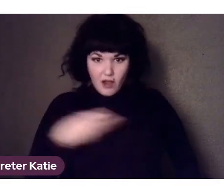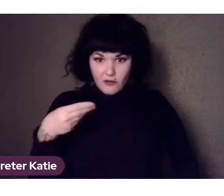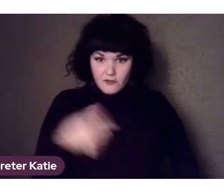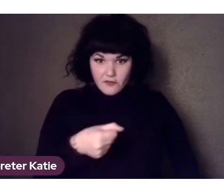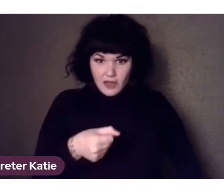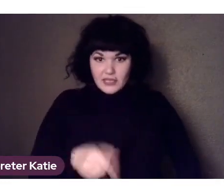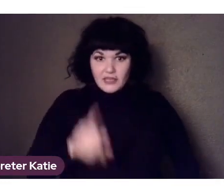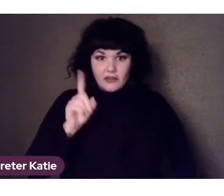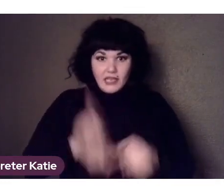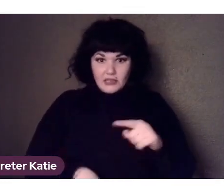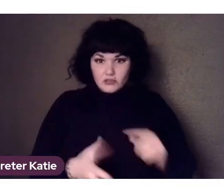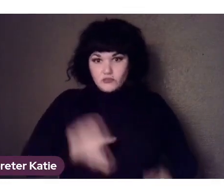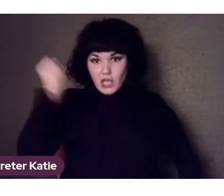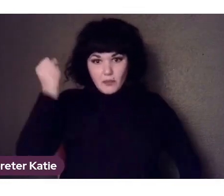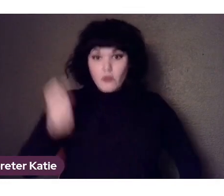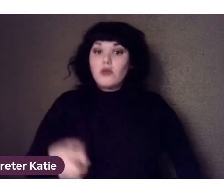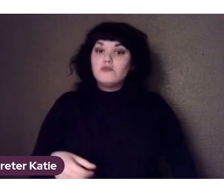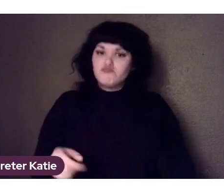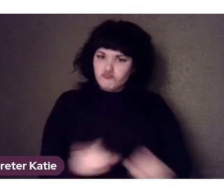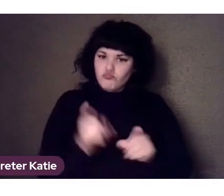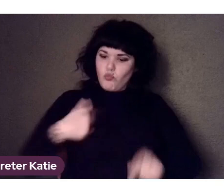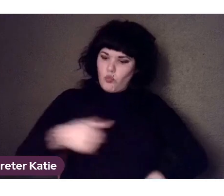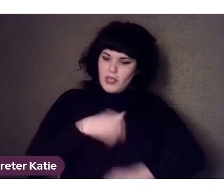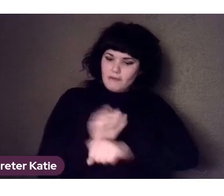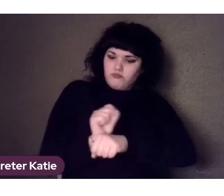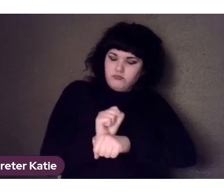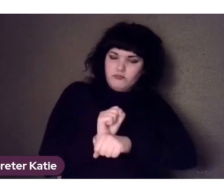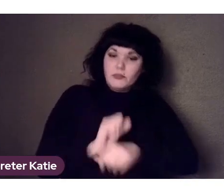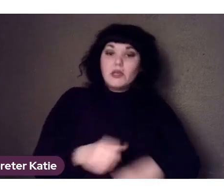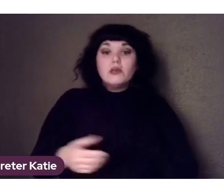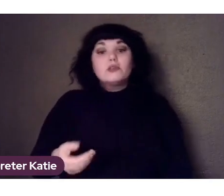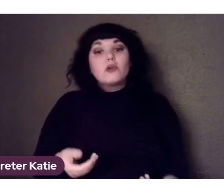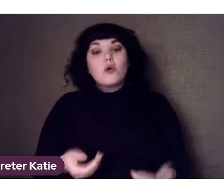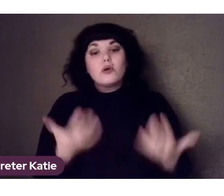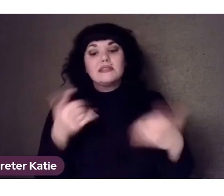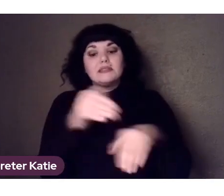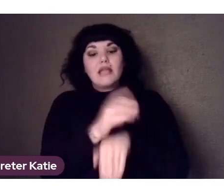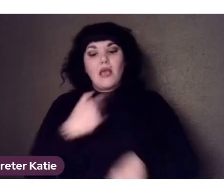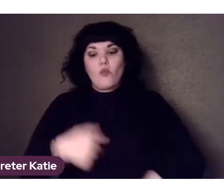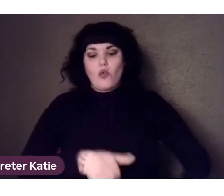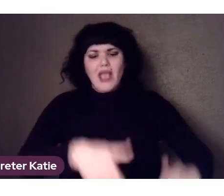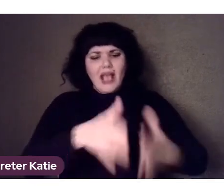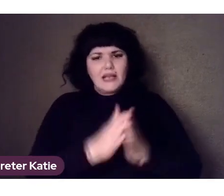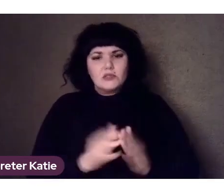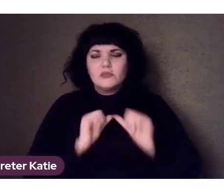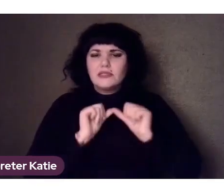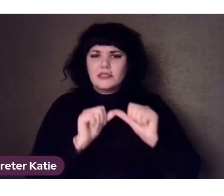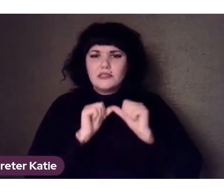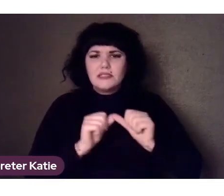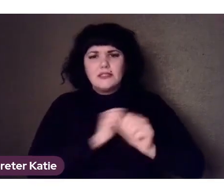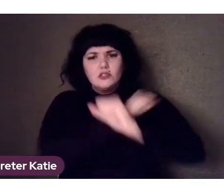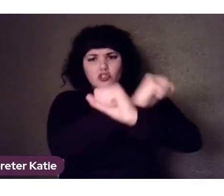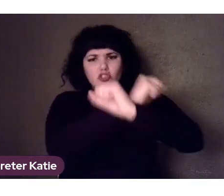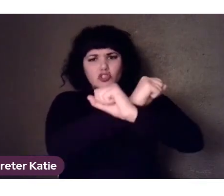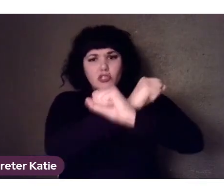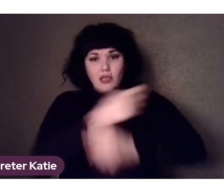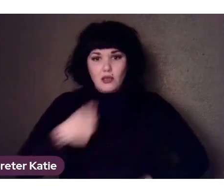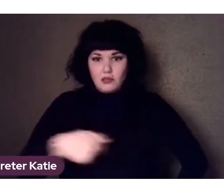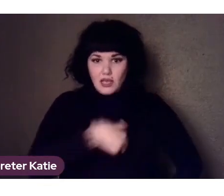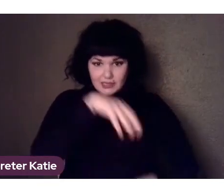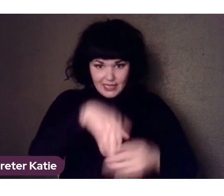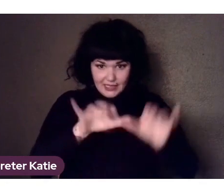are we. So tonight we are asking you to continue to shield us within a system not designed for us to